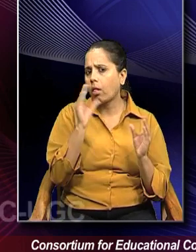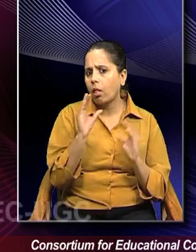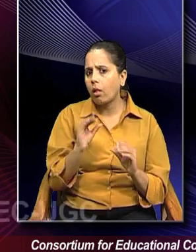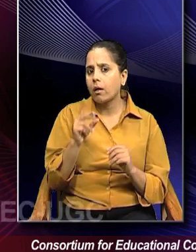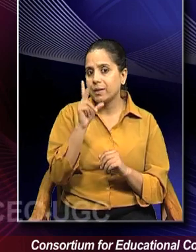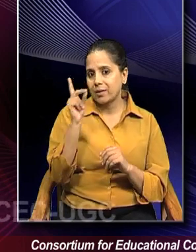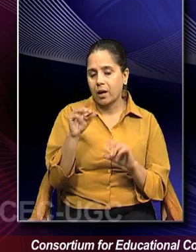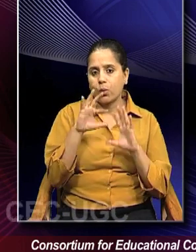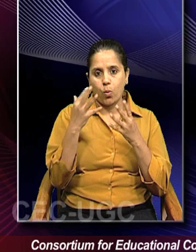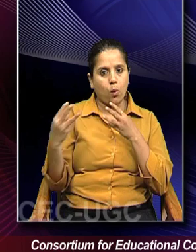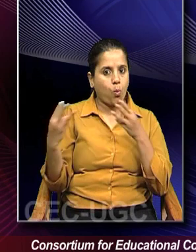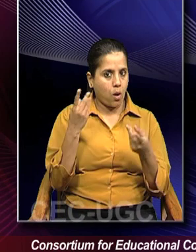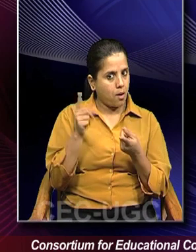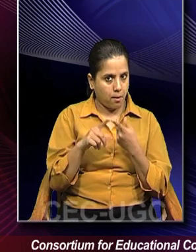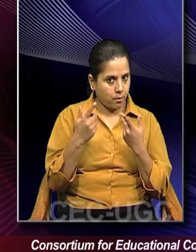We have seen that